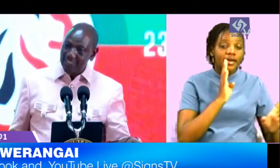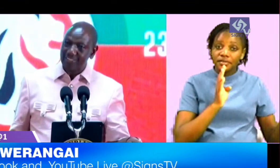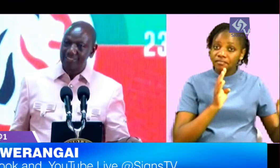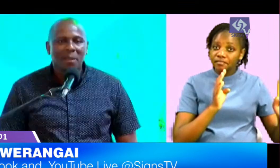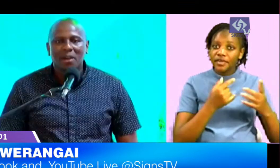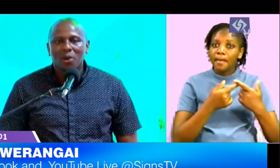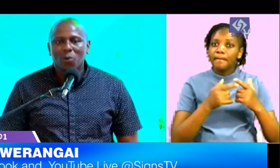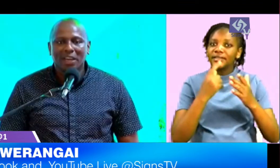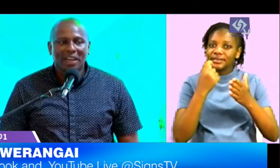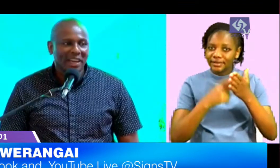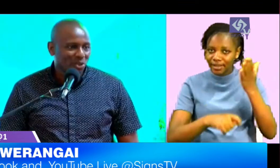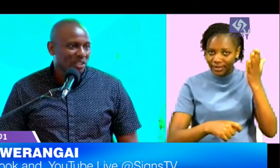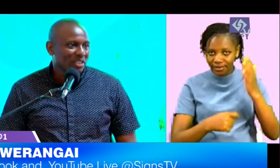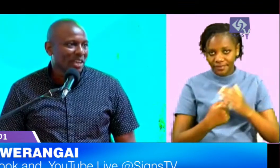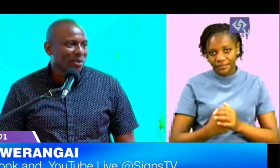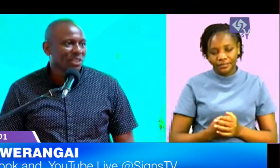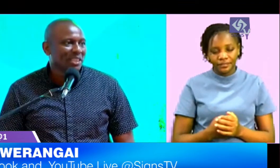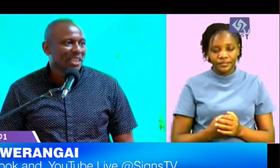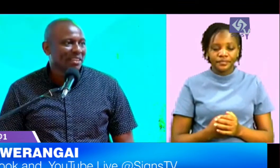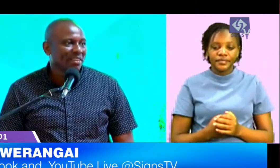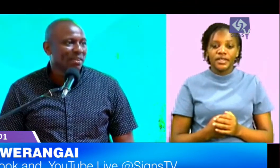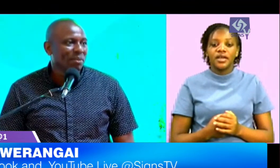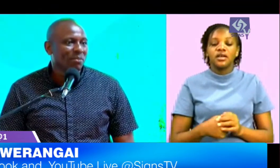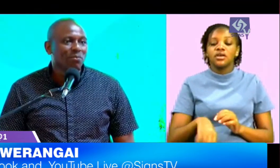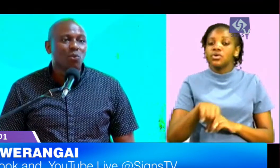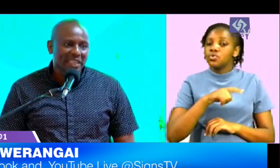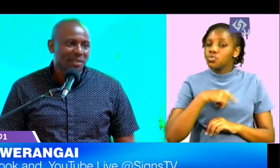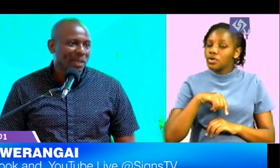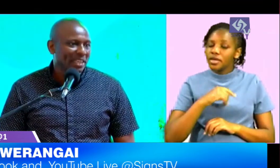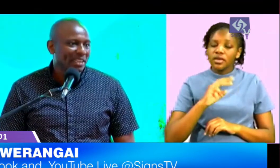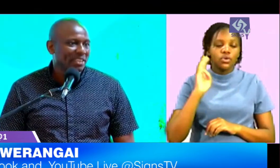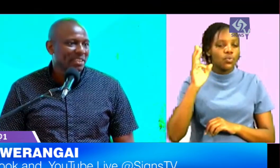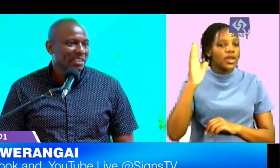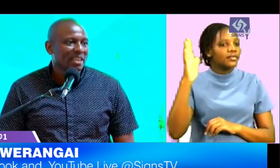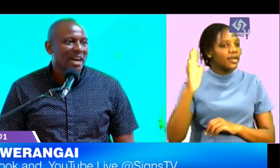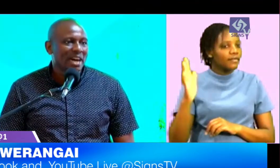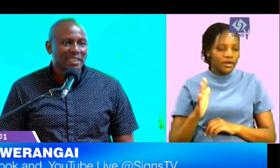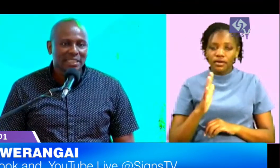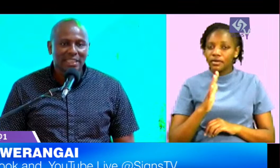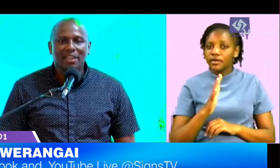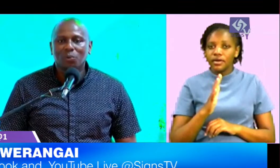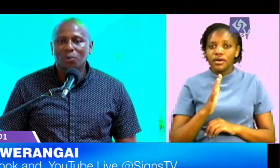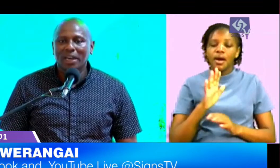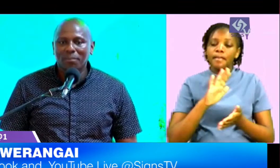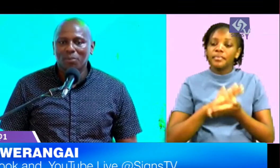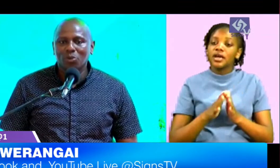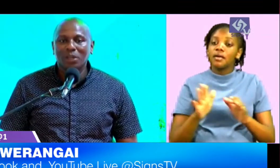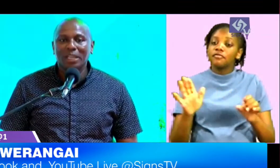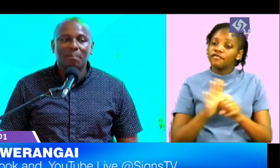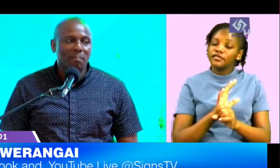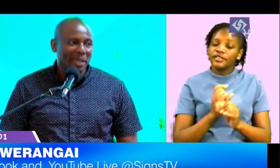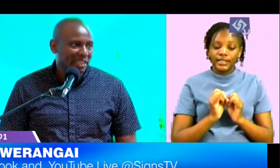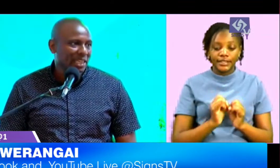taxes. We cannot and we shall never be fully independent until we are able to